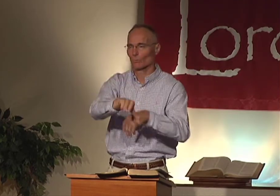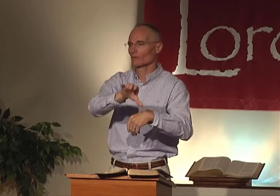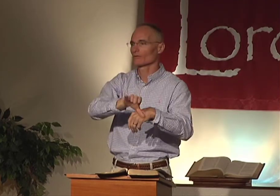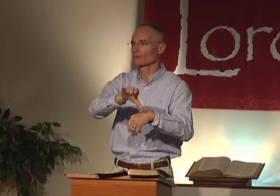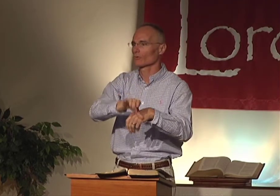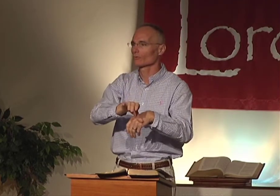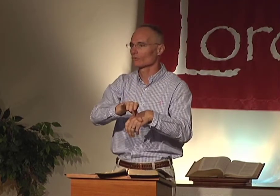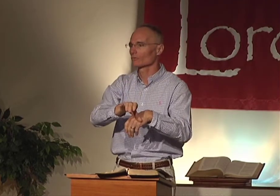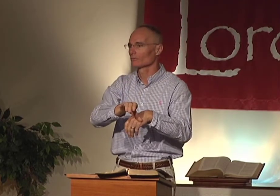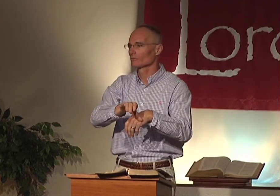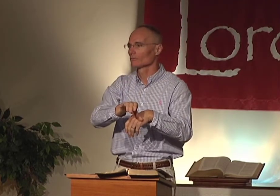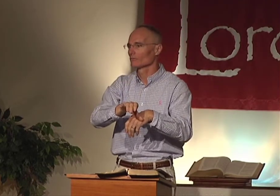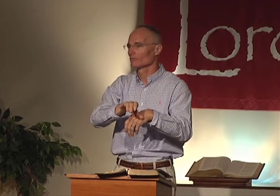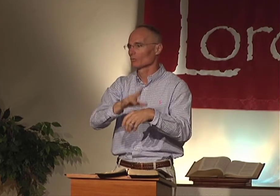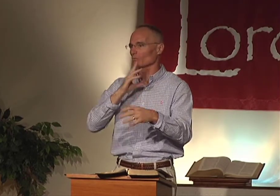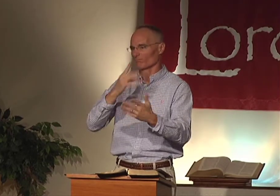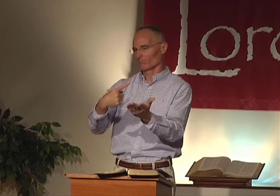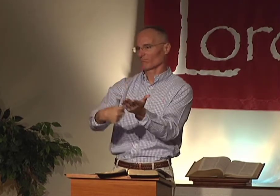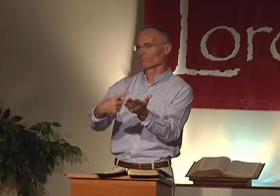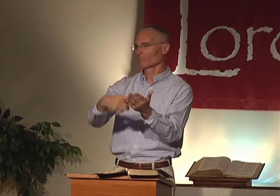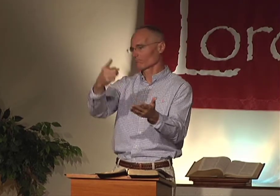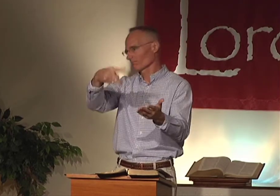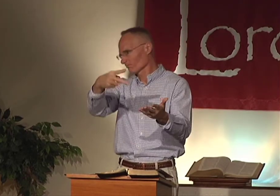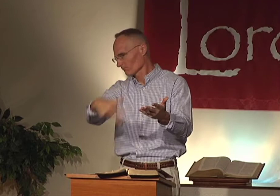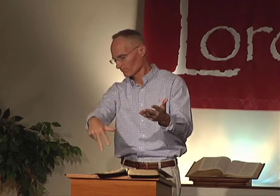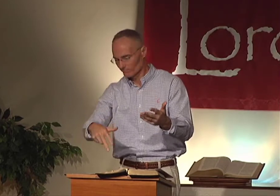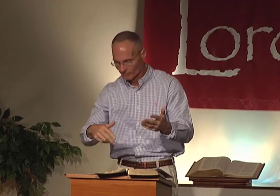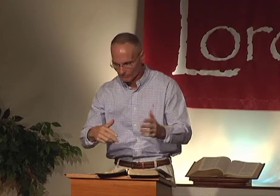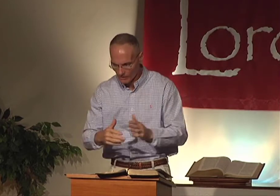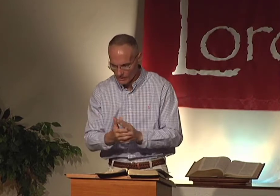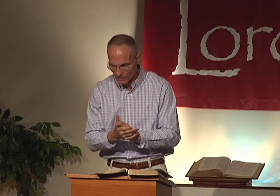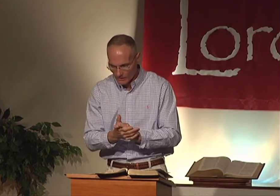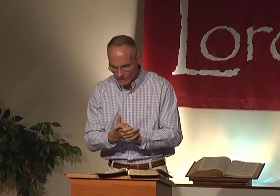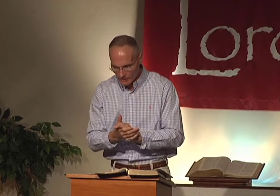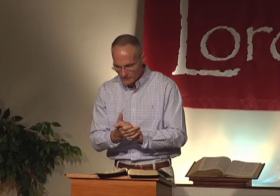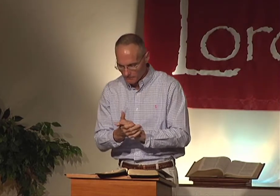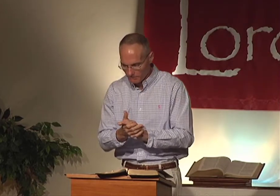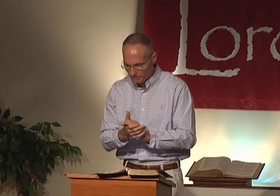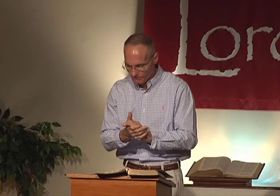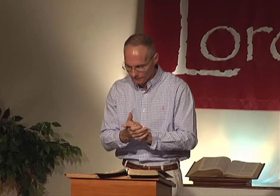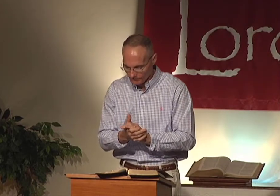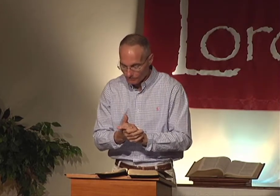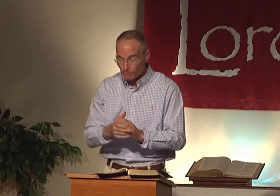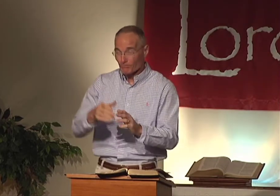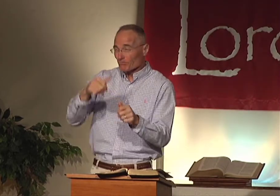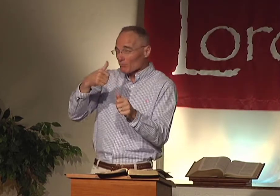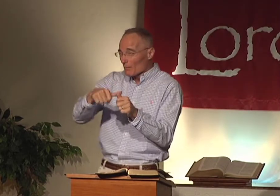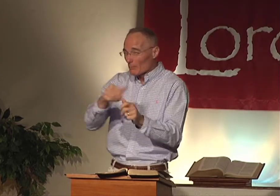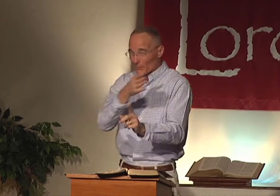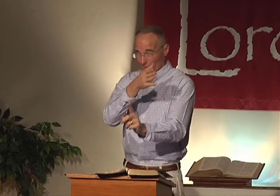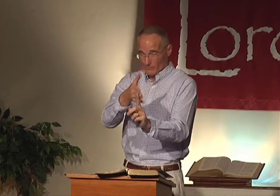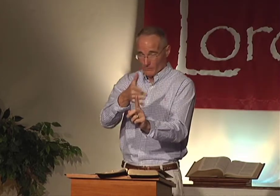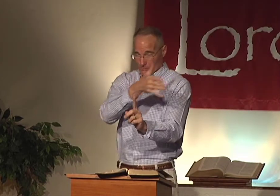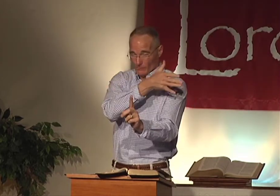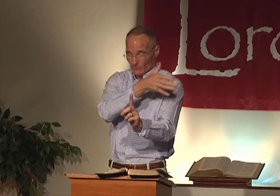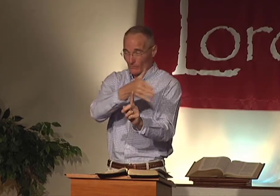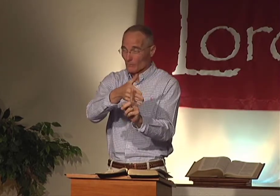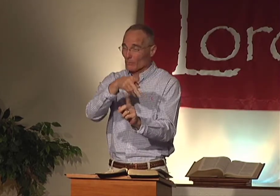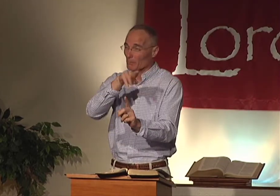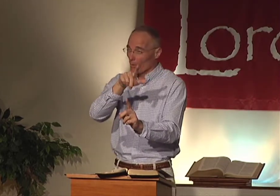there and what sin is influencing the church at Corinth. And we'll be discussing that in the next few weeks. Now, if you remember what